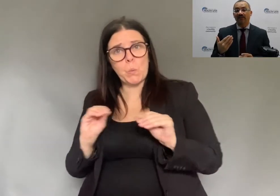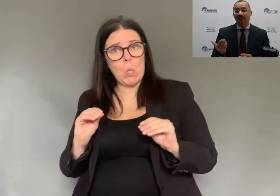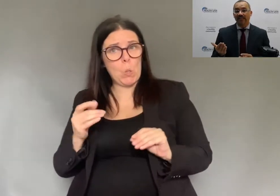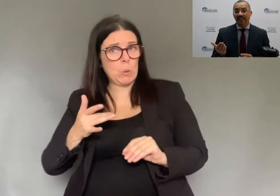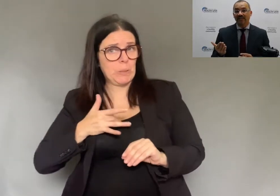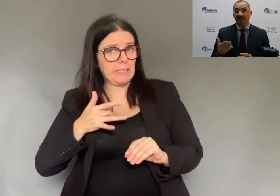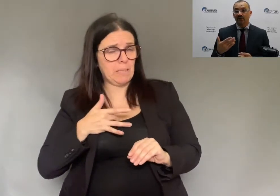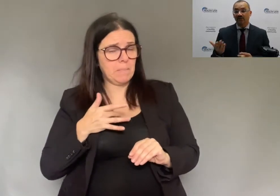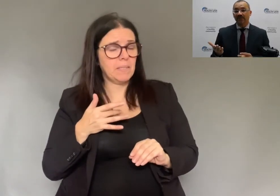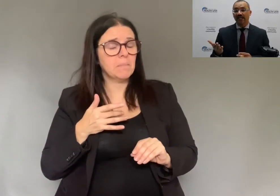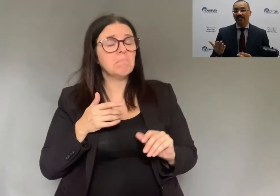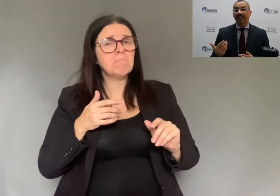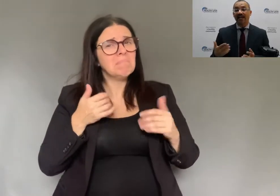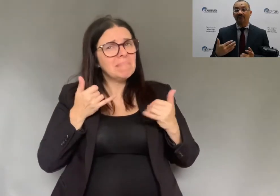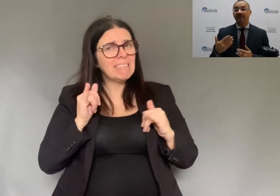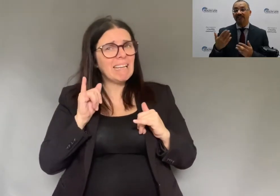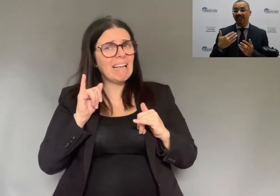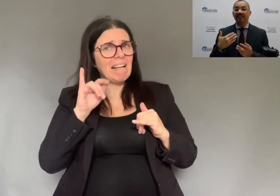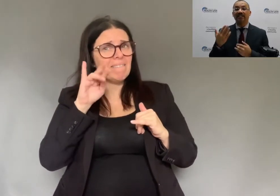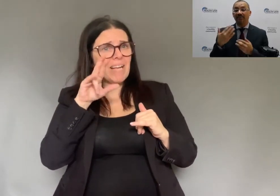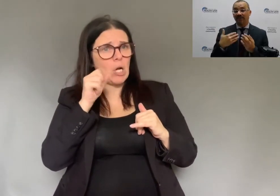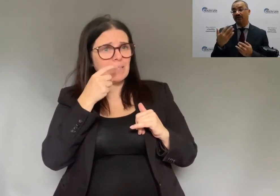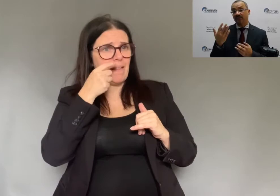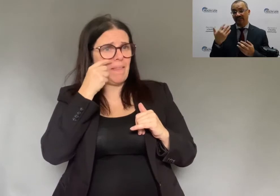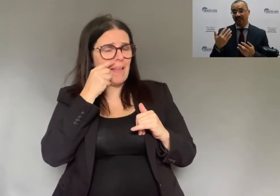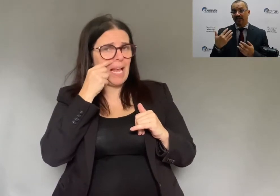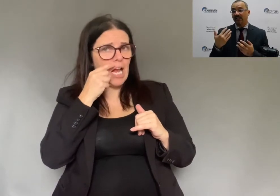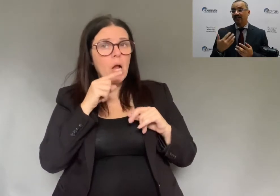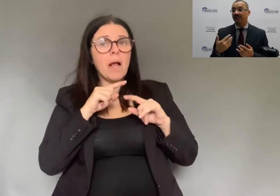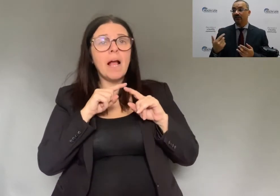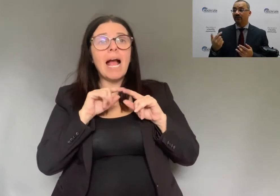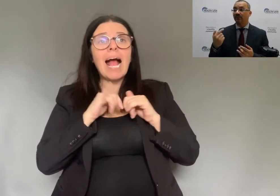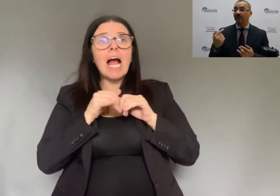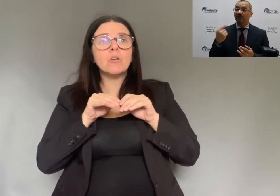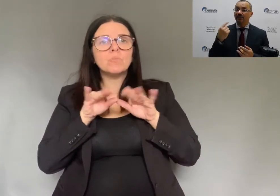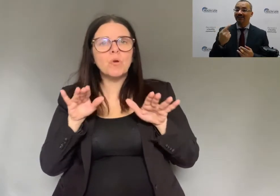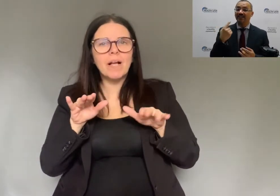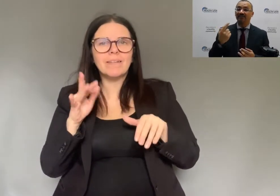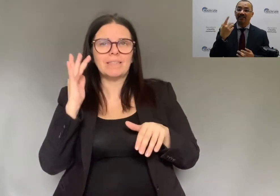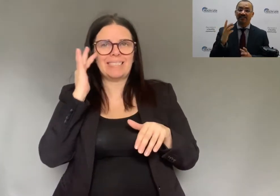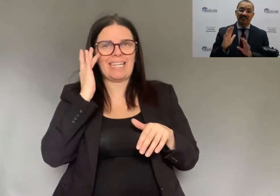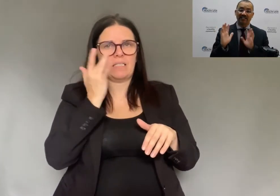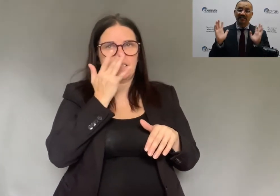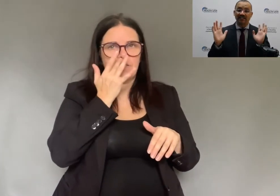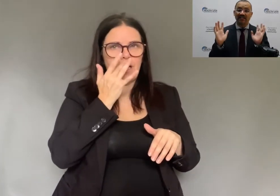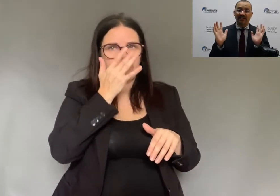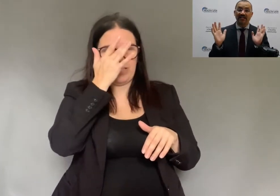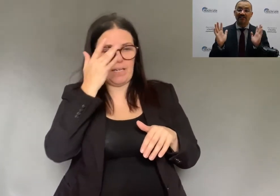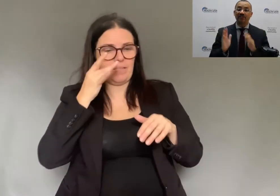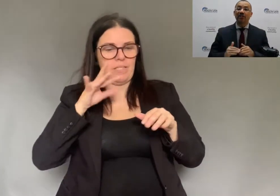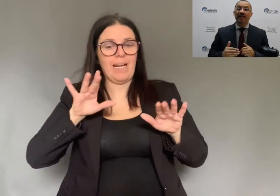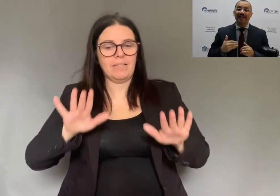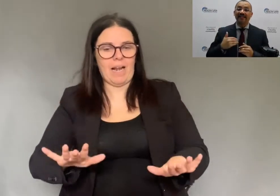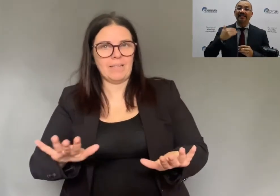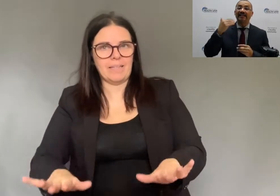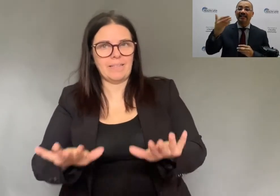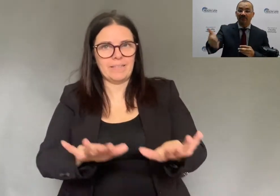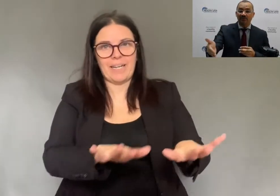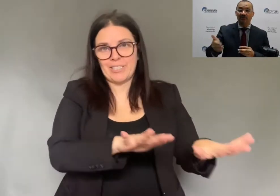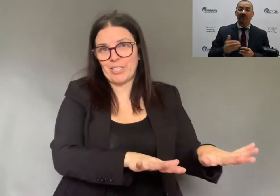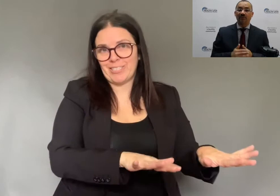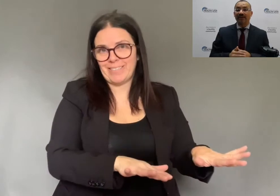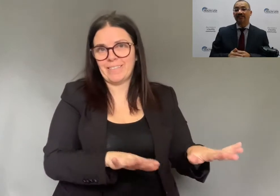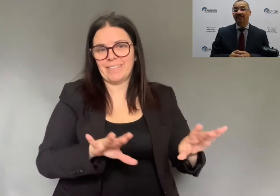but for them to do that, they have to be touching their mouth, nose, and eyes to get the virus in their hands, and then